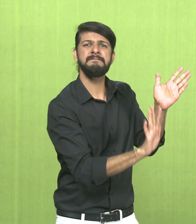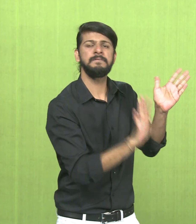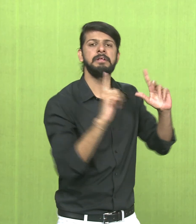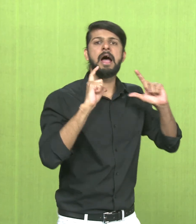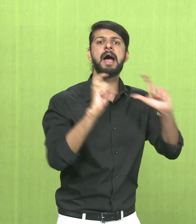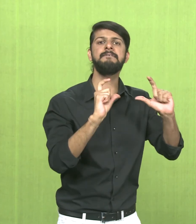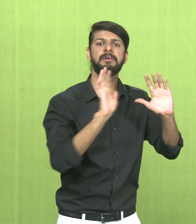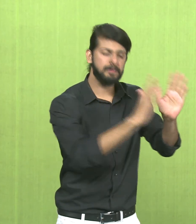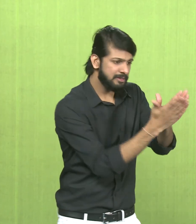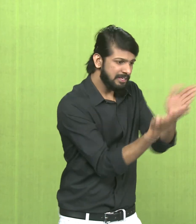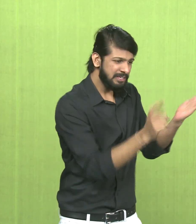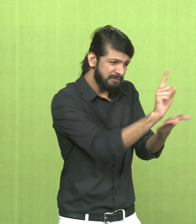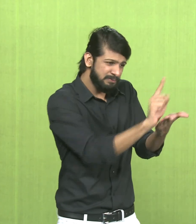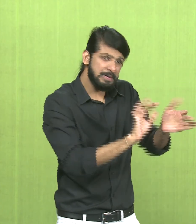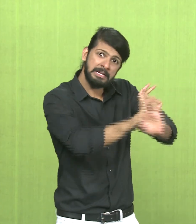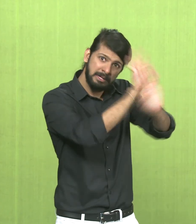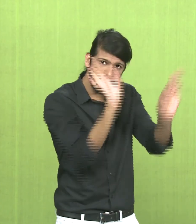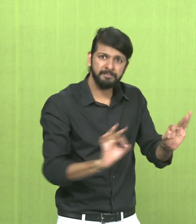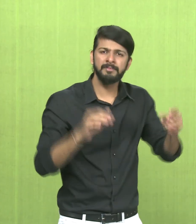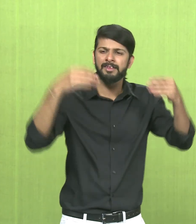painting or cover the artwork to avoid smudging.